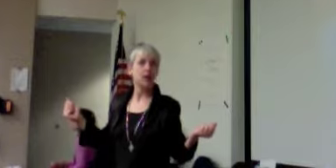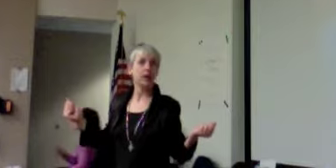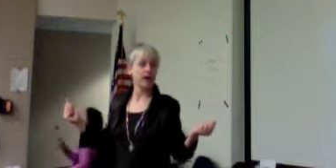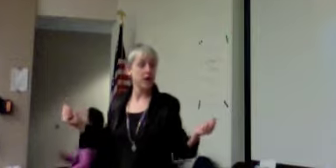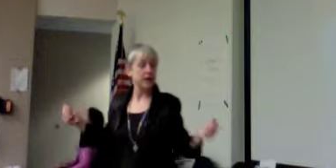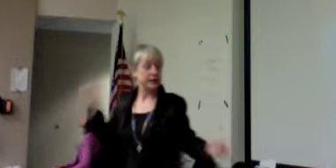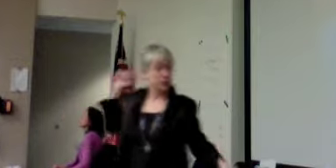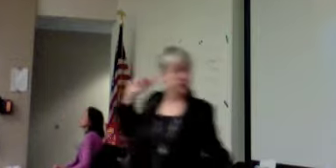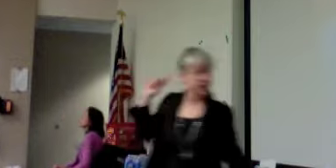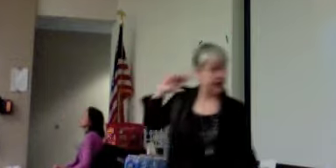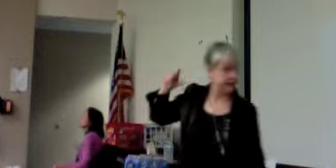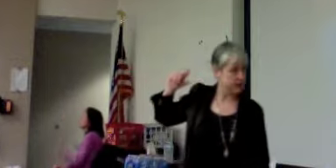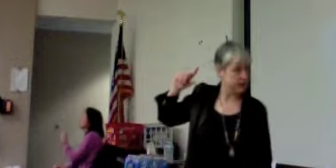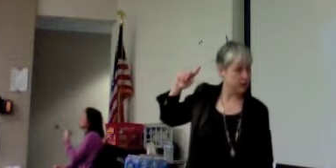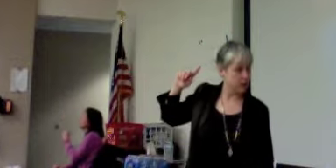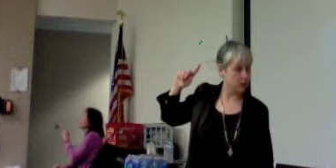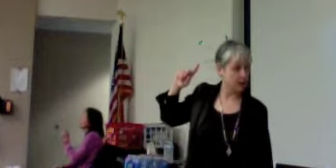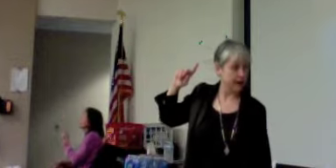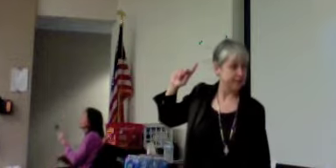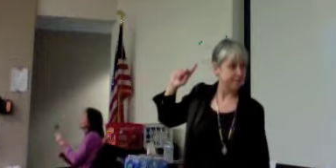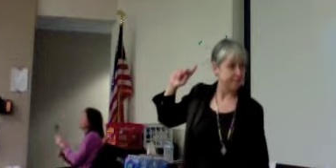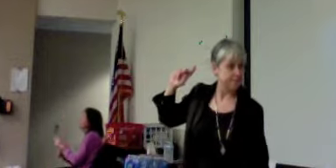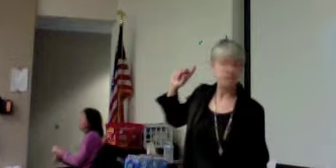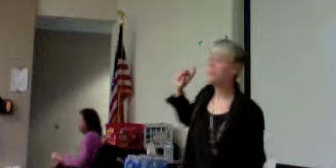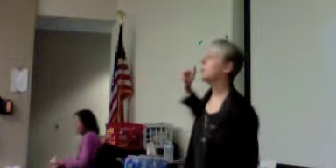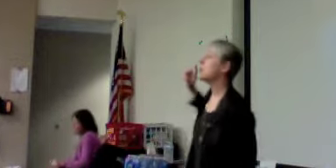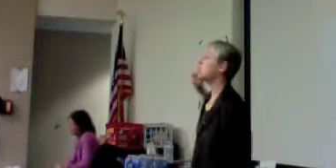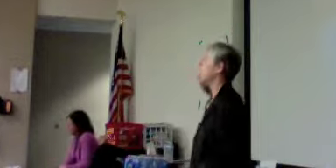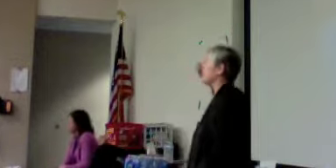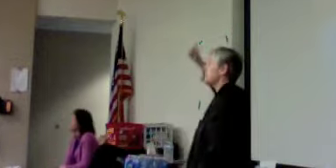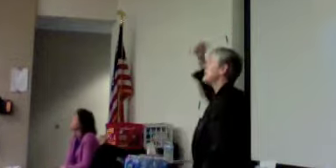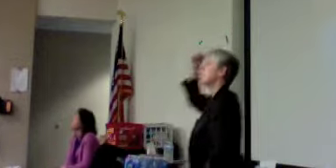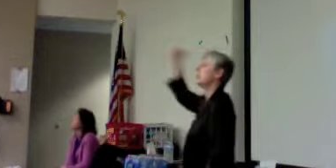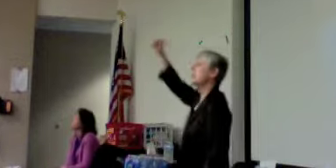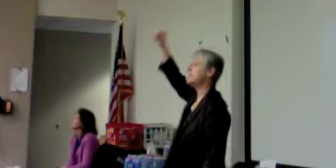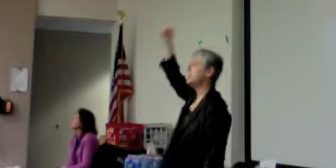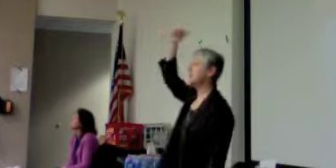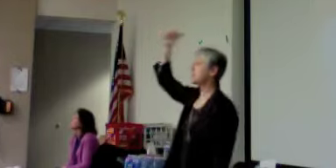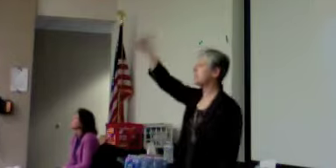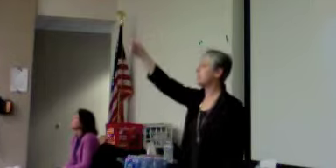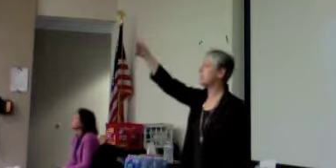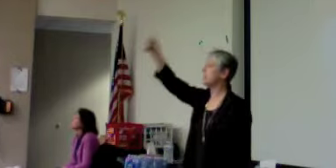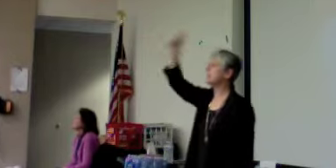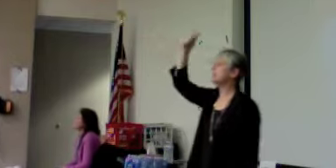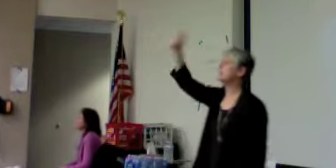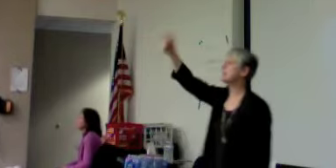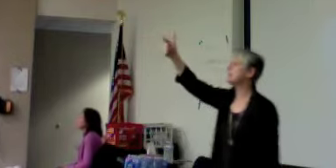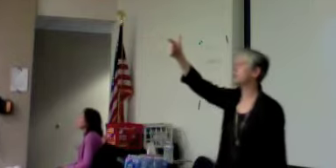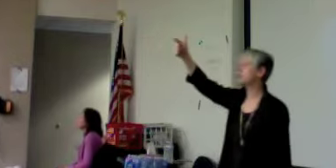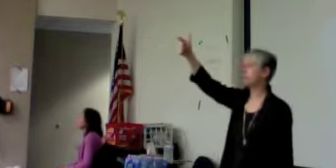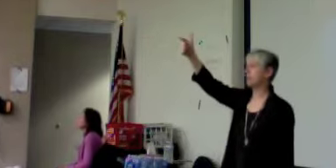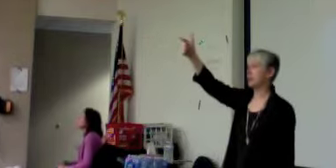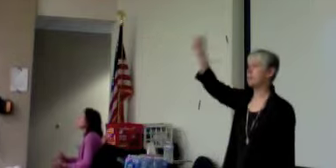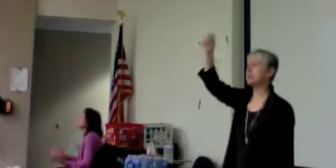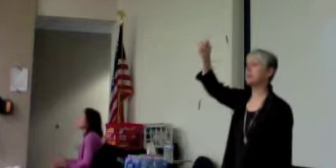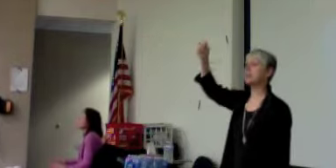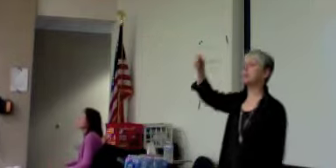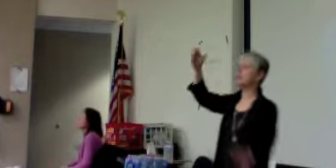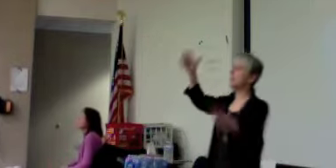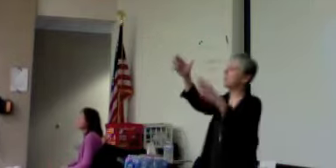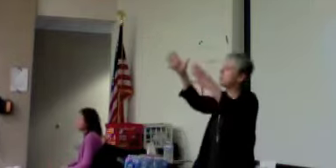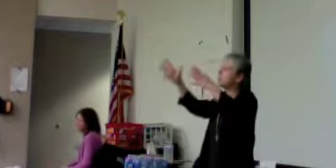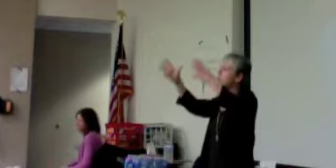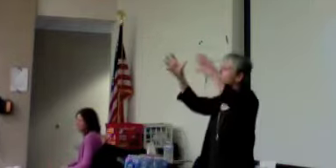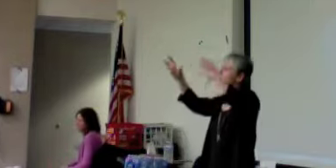Yes. Okay. Let's do this guy and then let's do a woman, okay? All right. So, listening for similarity, listening for difference, listening